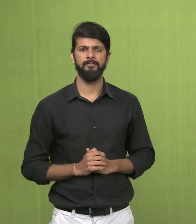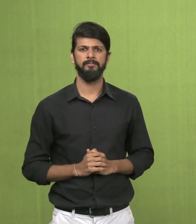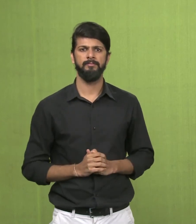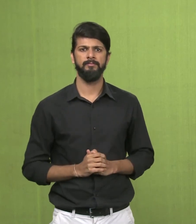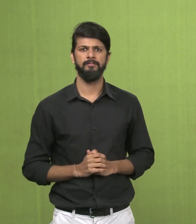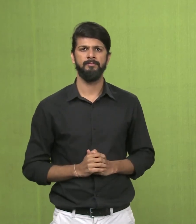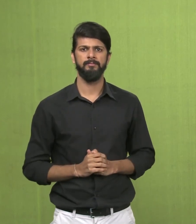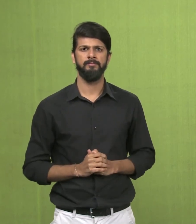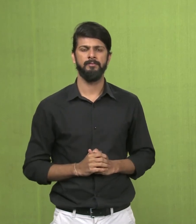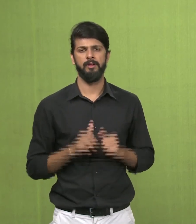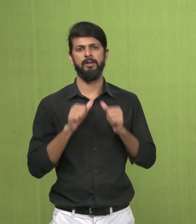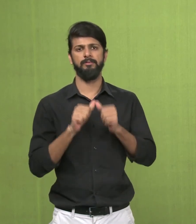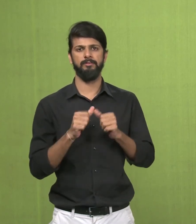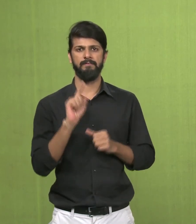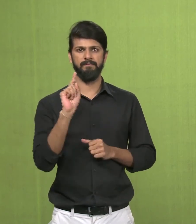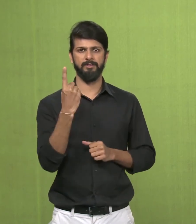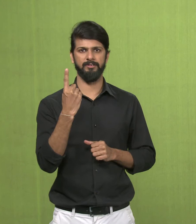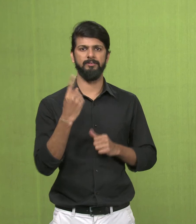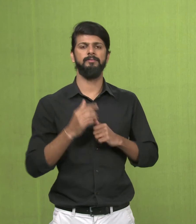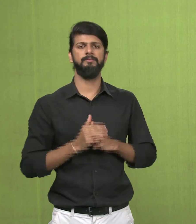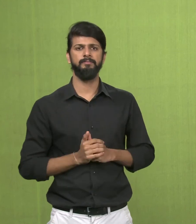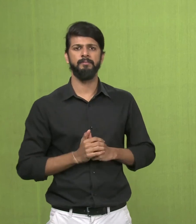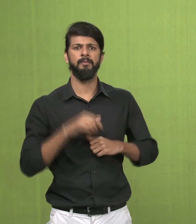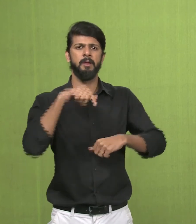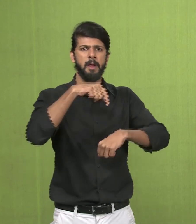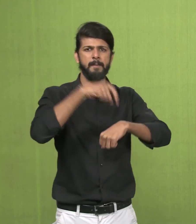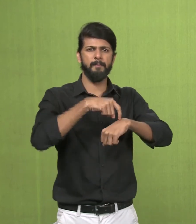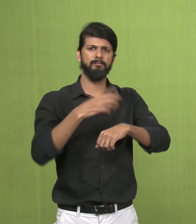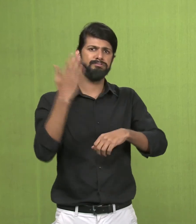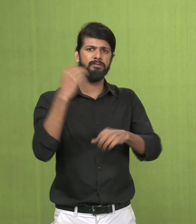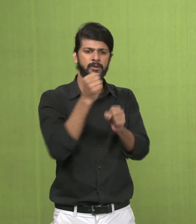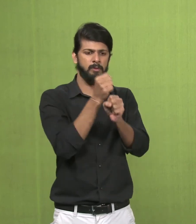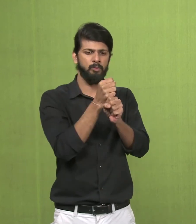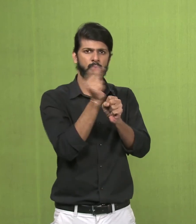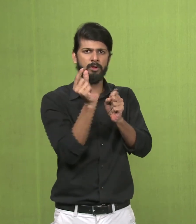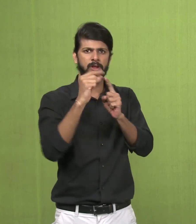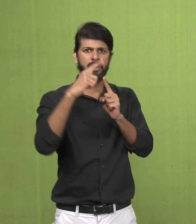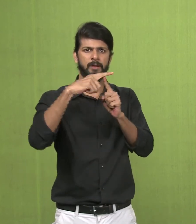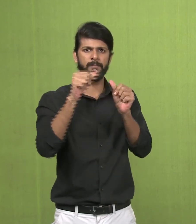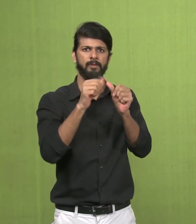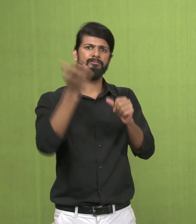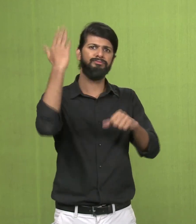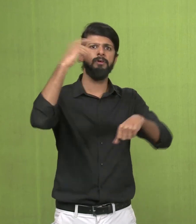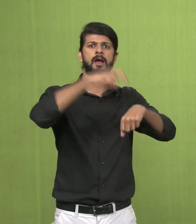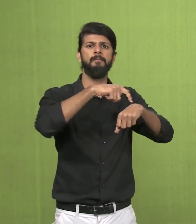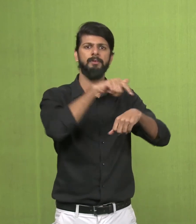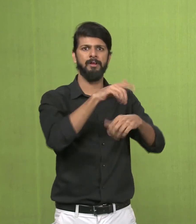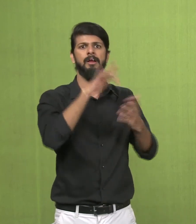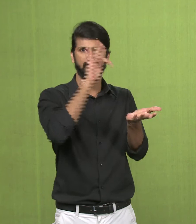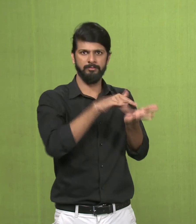Answers. The Jain Tirthankara